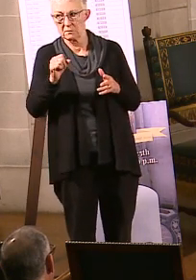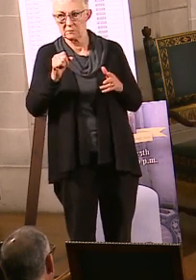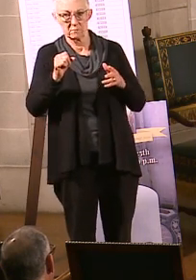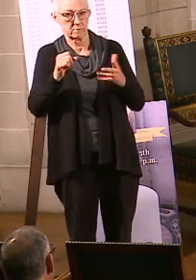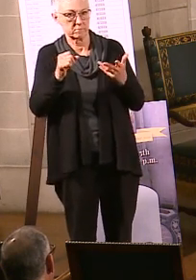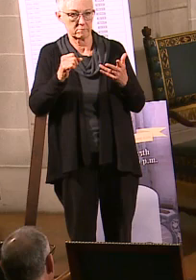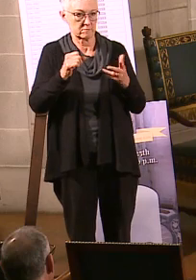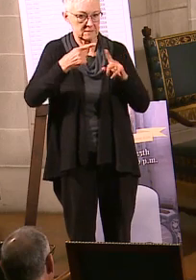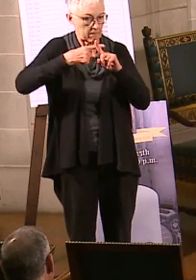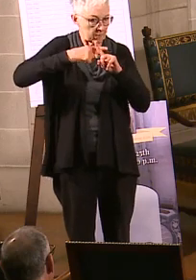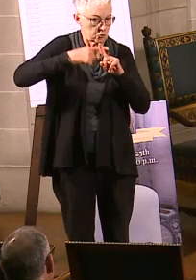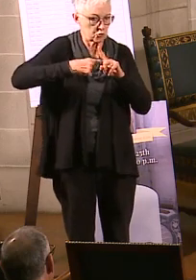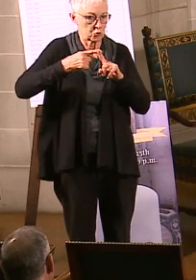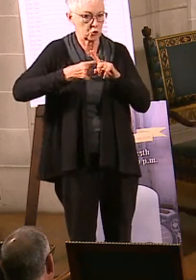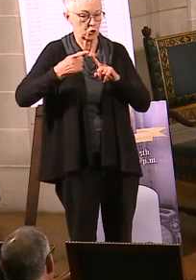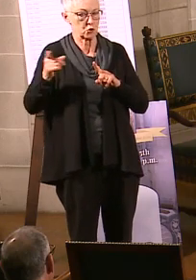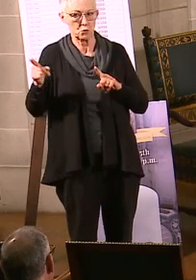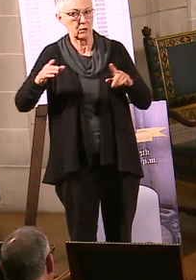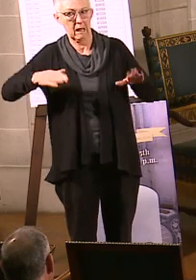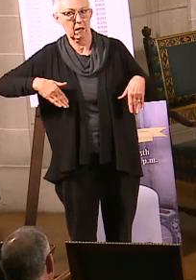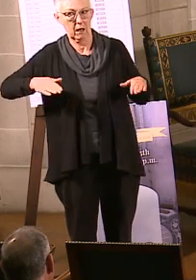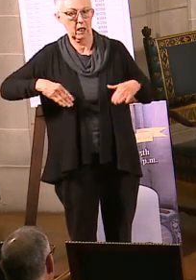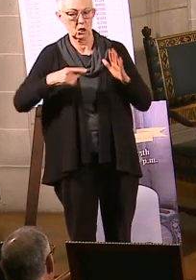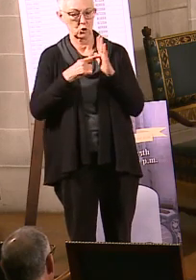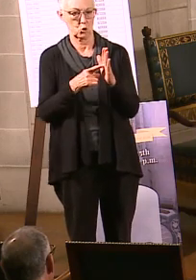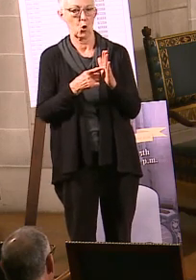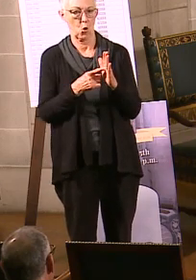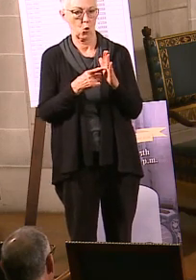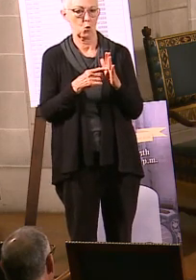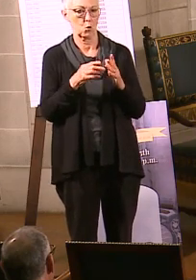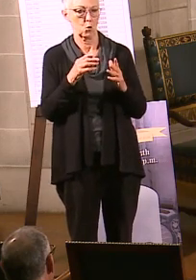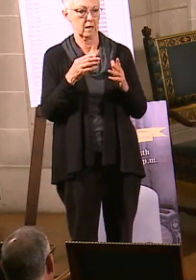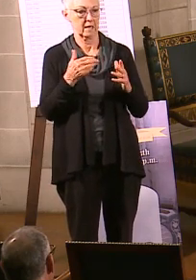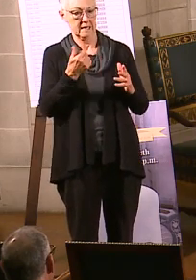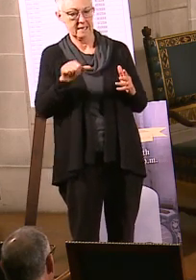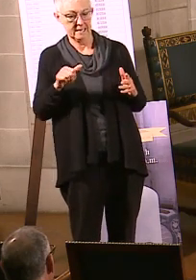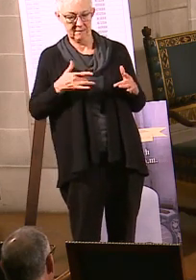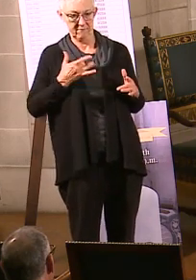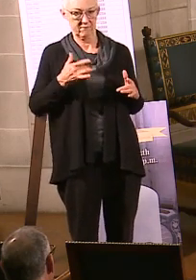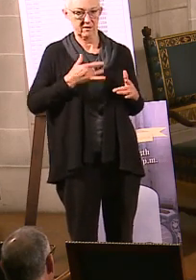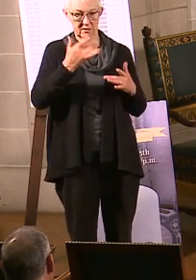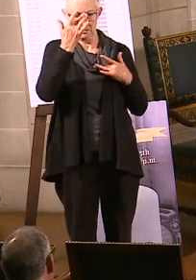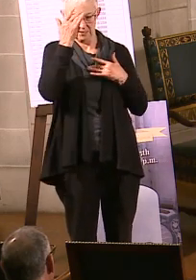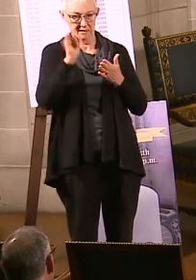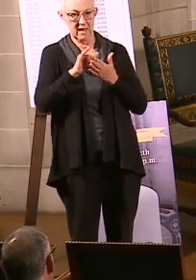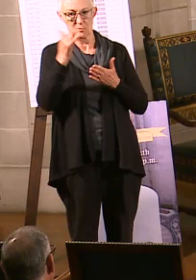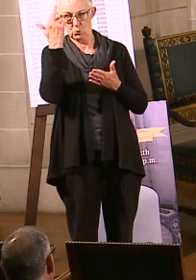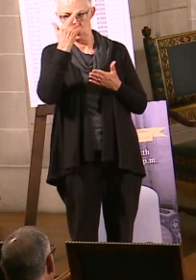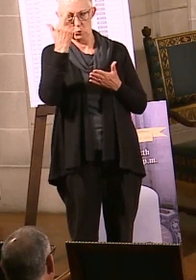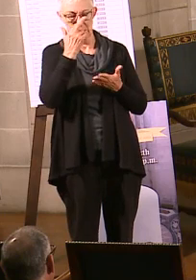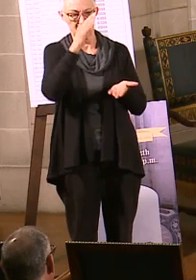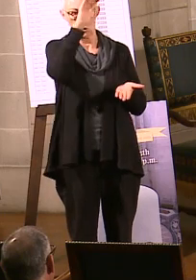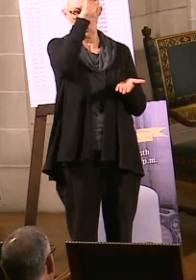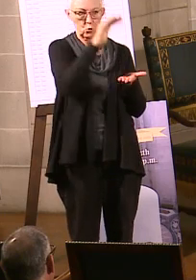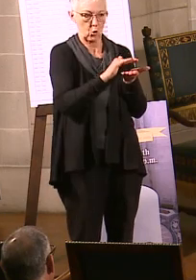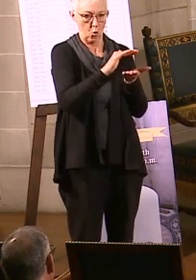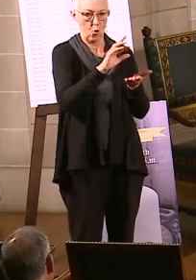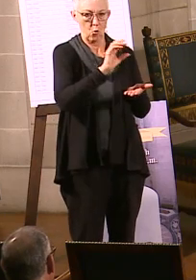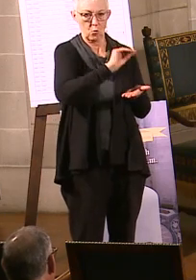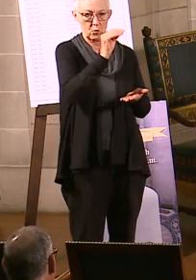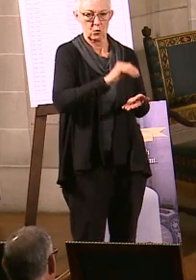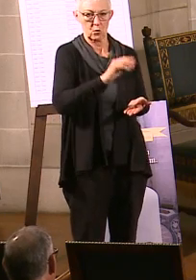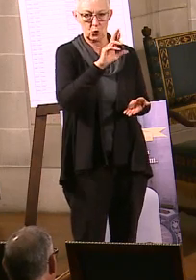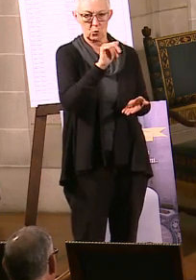not necessarily showing symptoms. So I think that's actually the reason why we're seeing a lower percent positive rate. Are you saying that there's